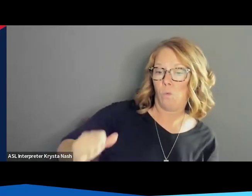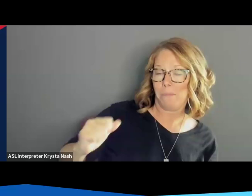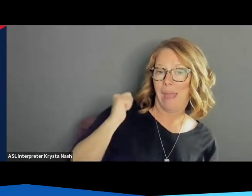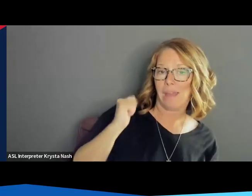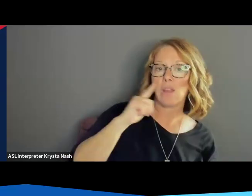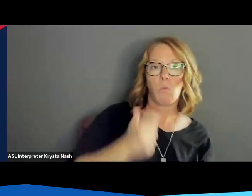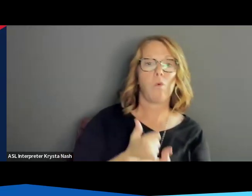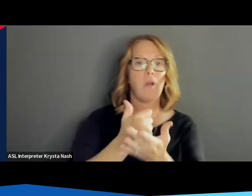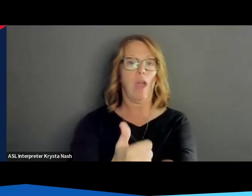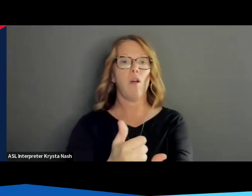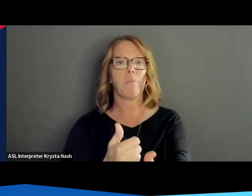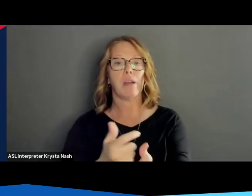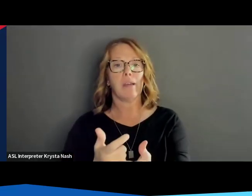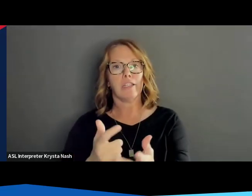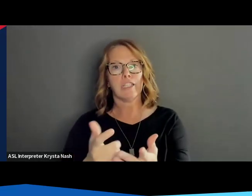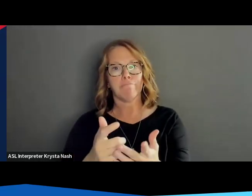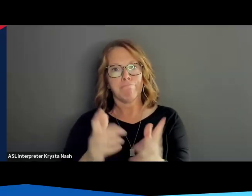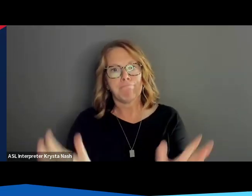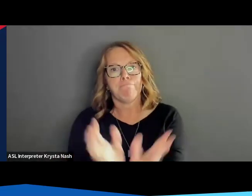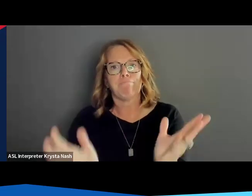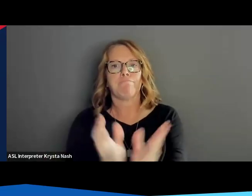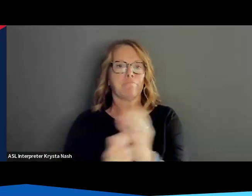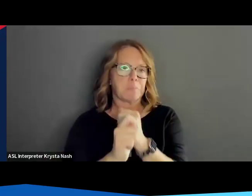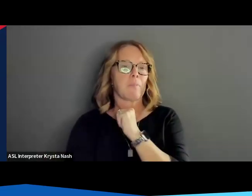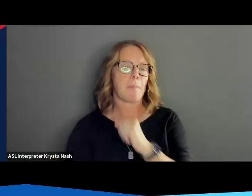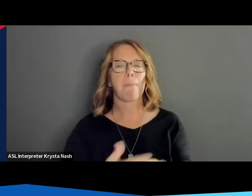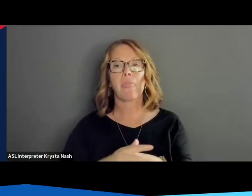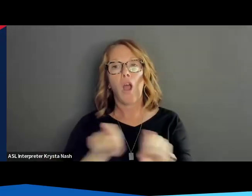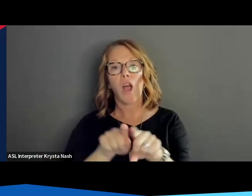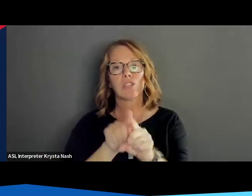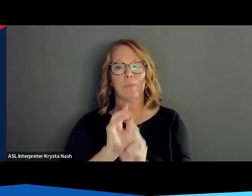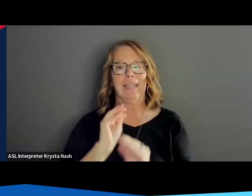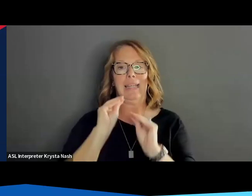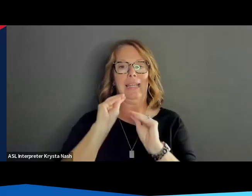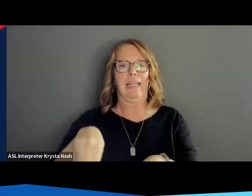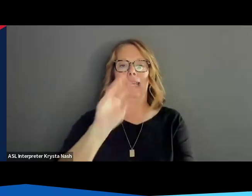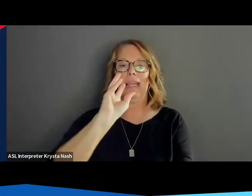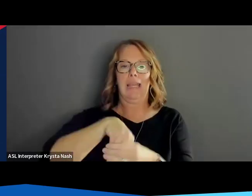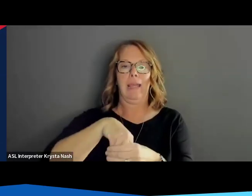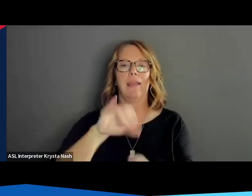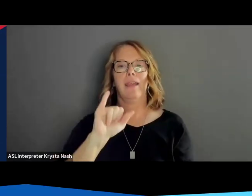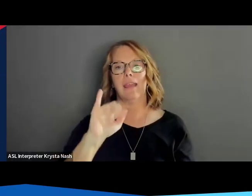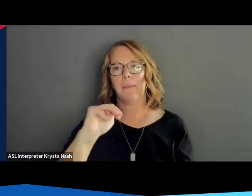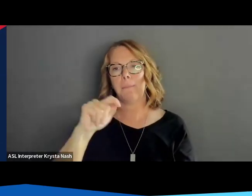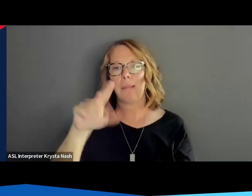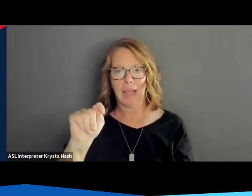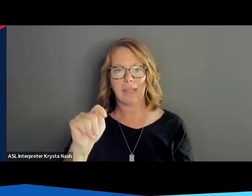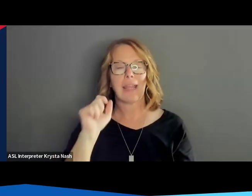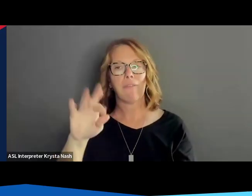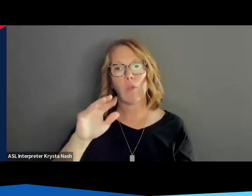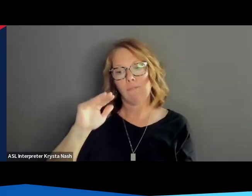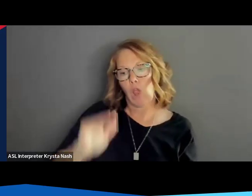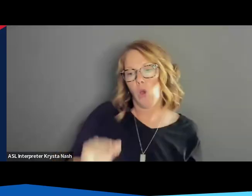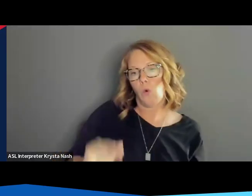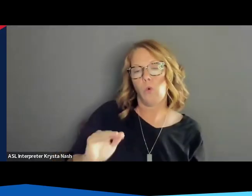with bowel function. You can get an implant if you have a